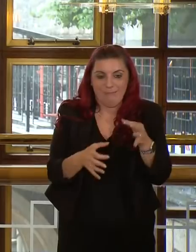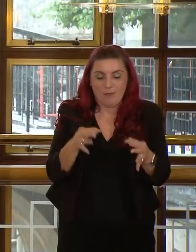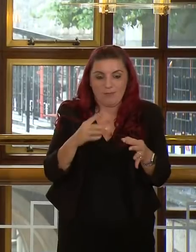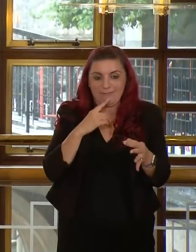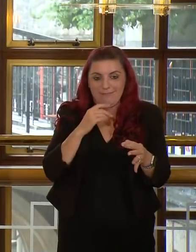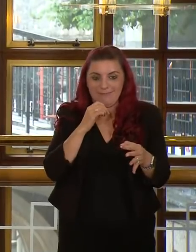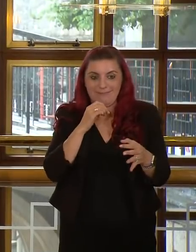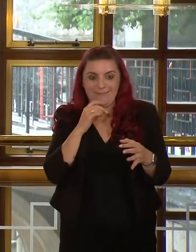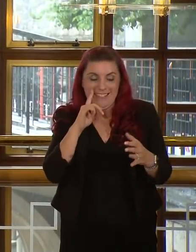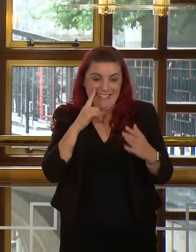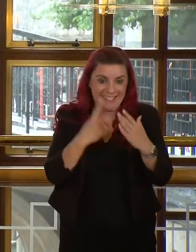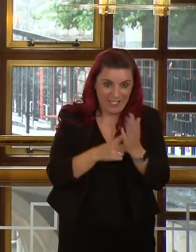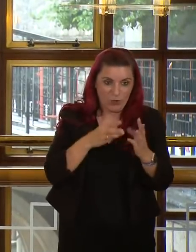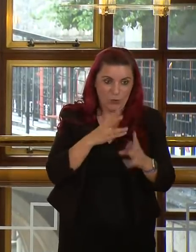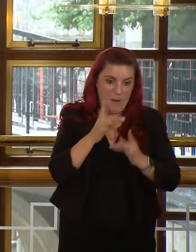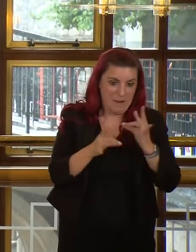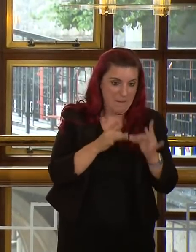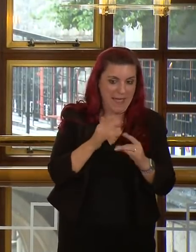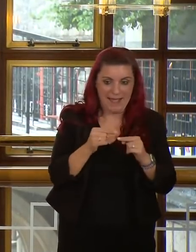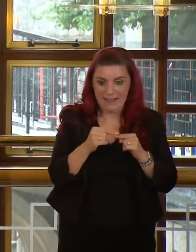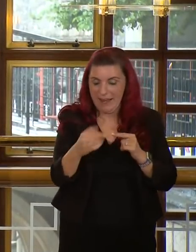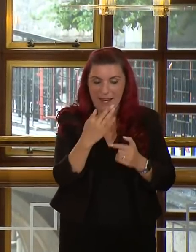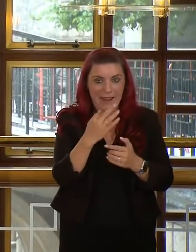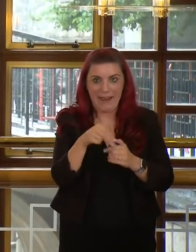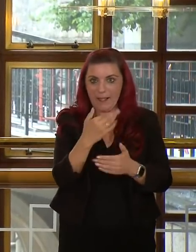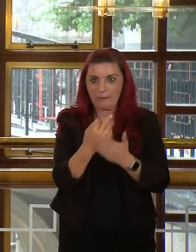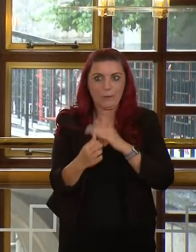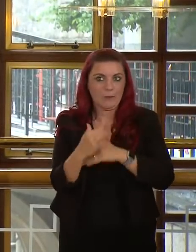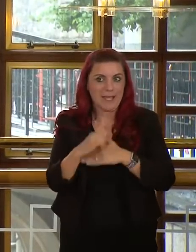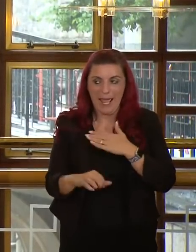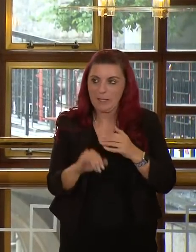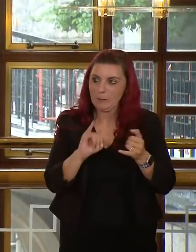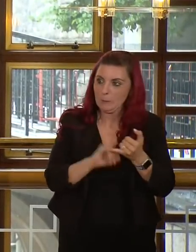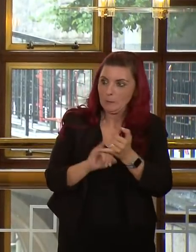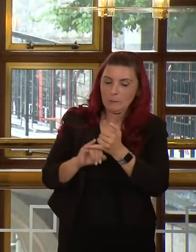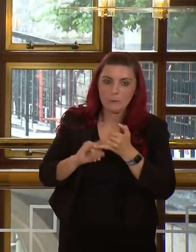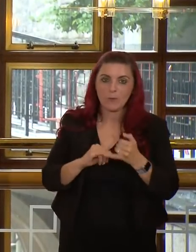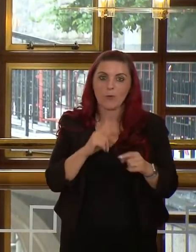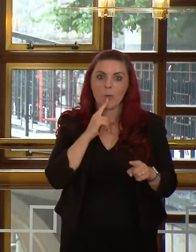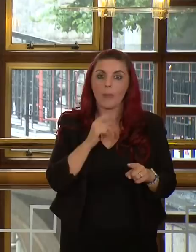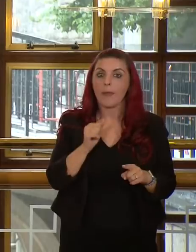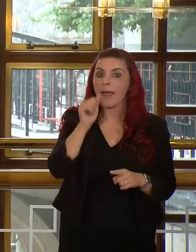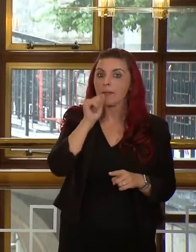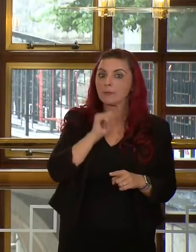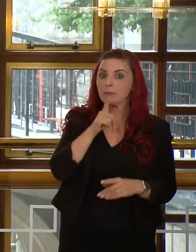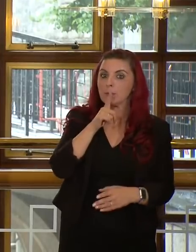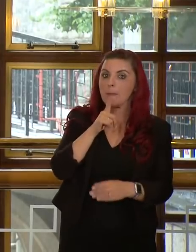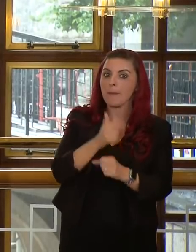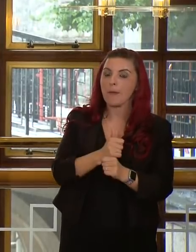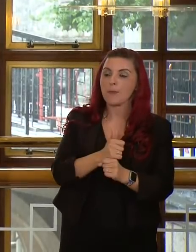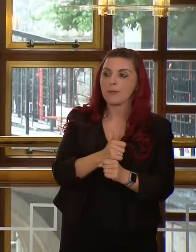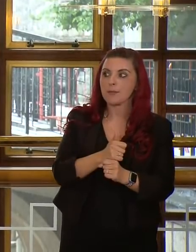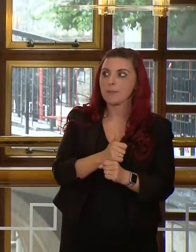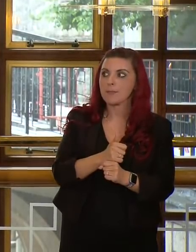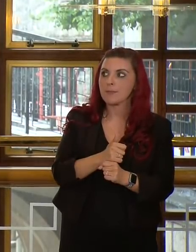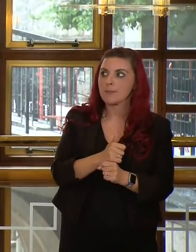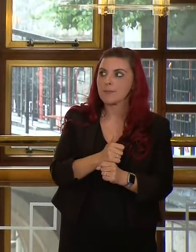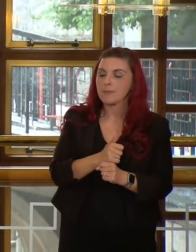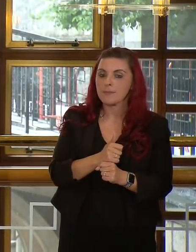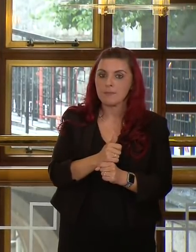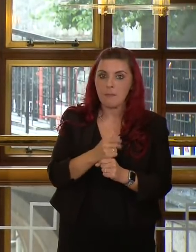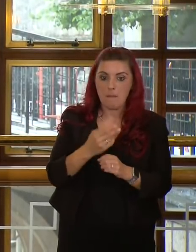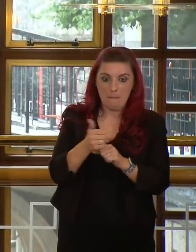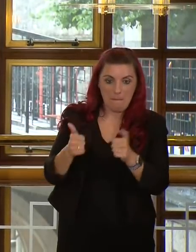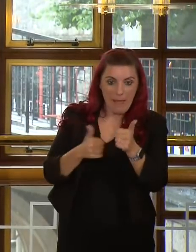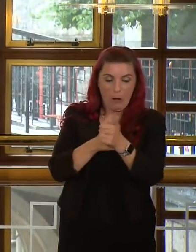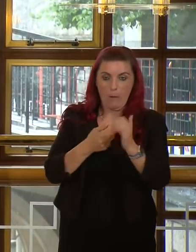obviously, decisions will be made in the next couple of days. The answer in relation to a plan B really is the